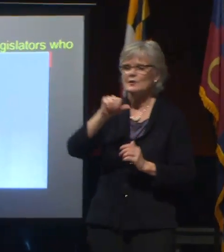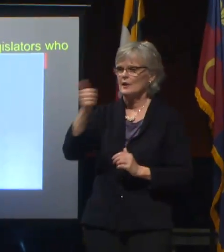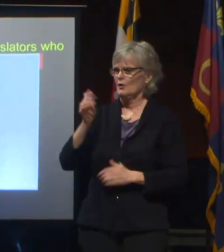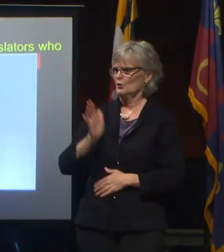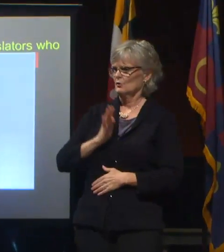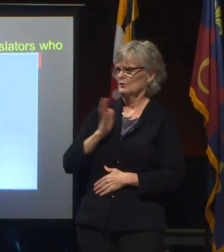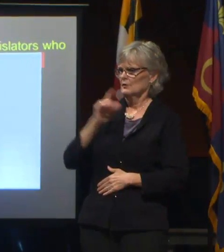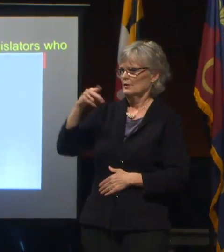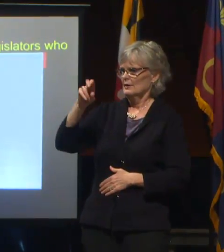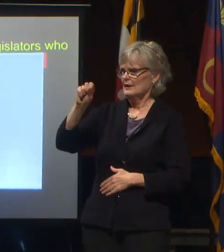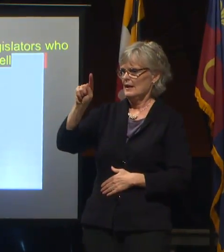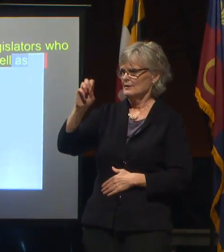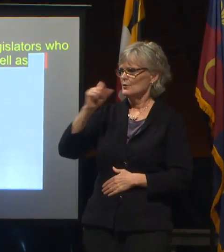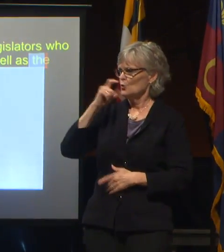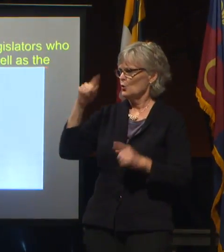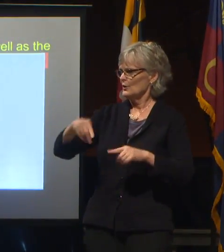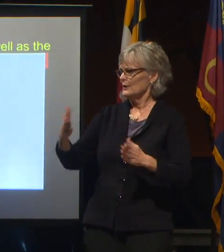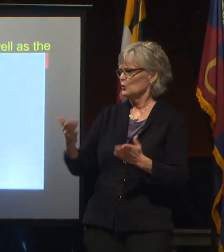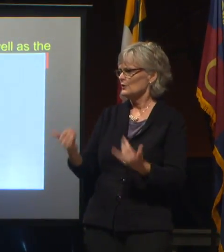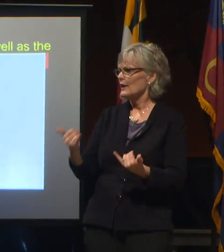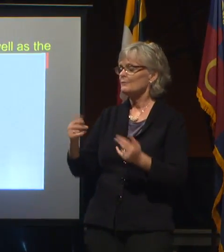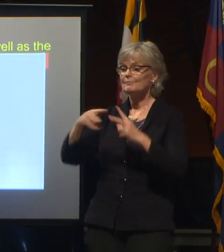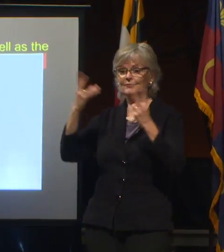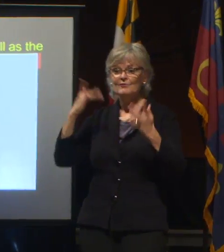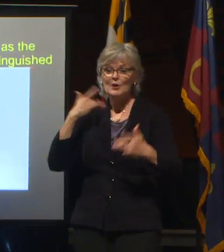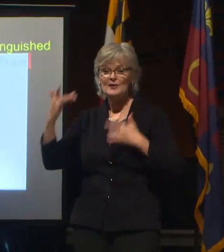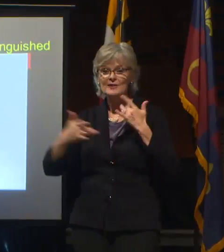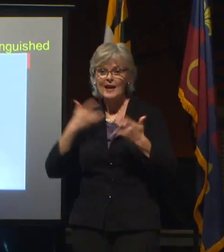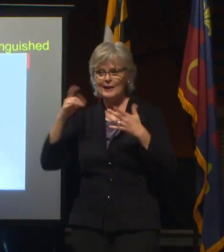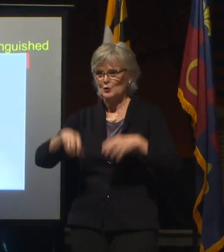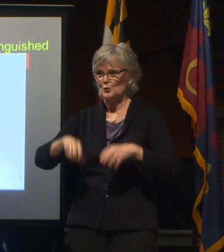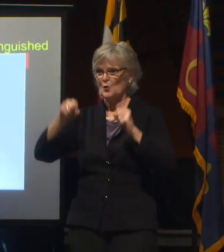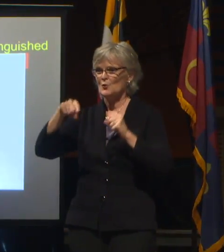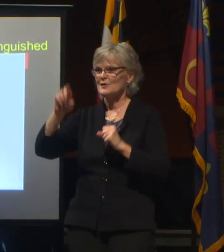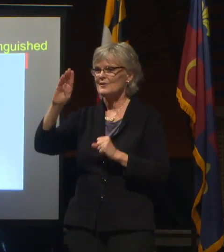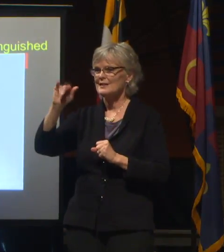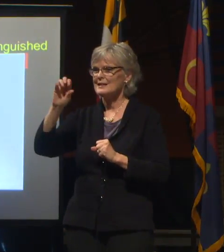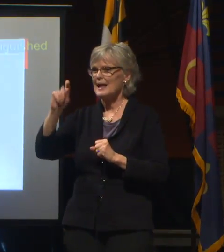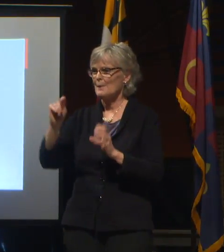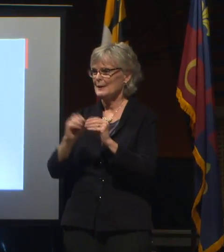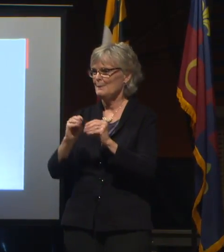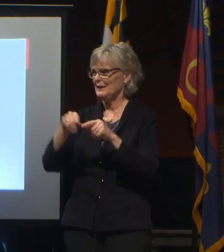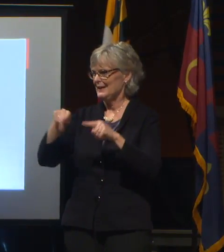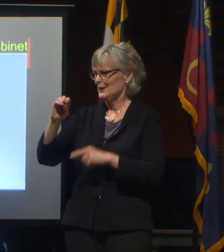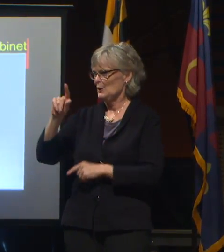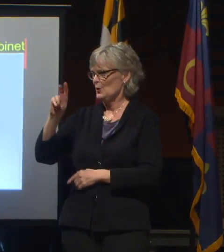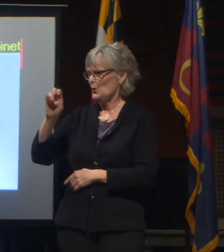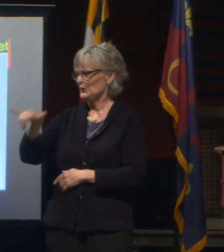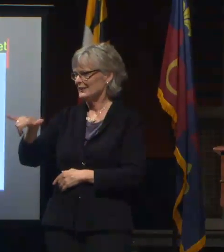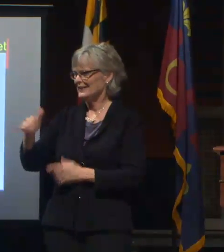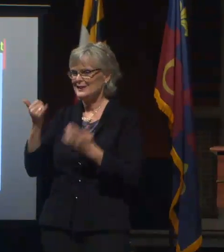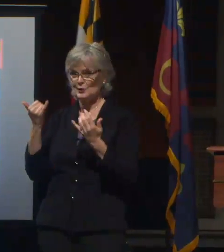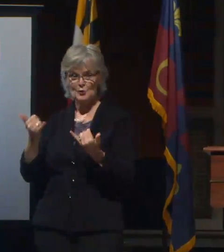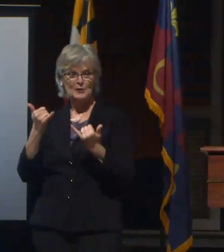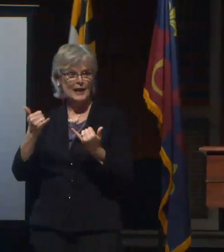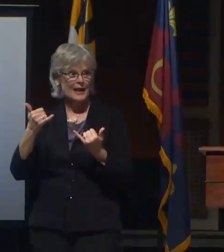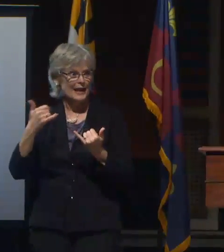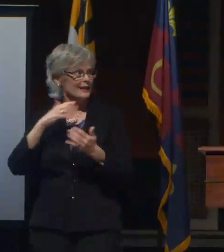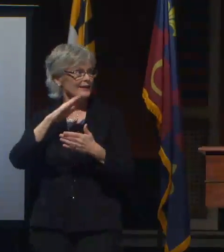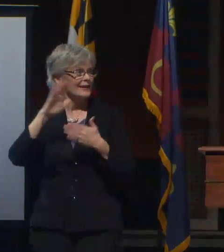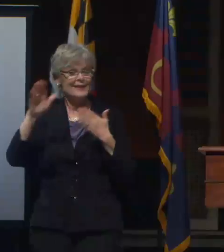who have joined us today. We're really excited to be hosting this cabinet meeting here in Olney. Today we are literally bringing